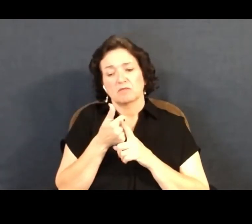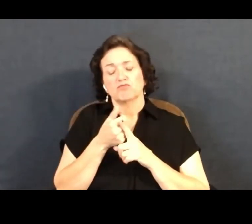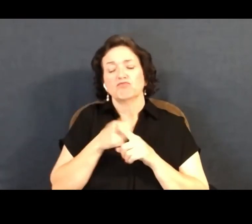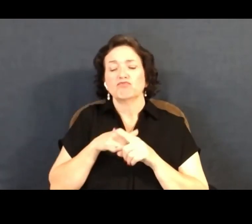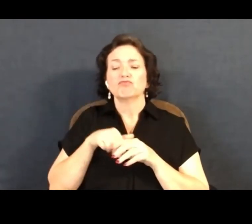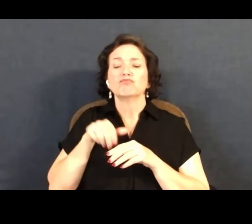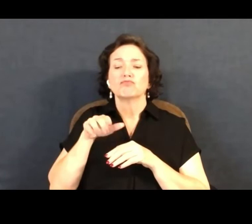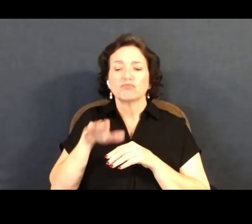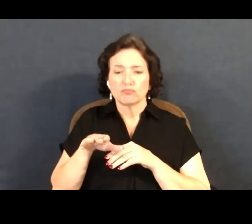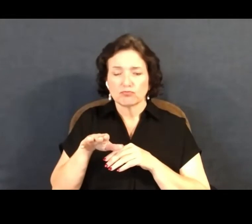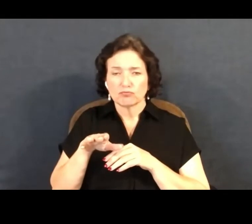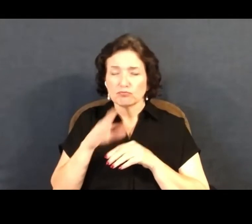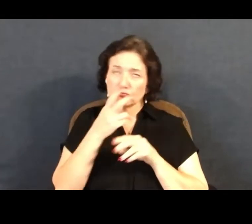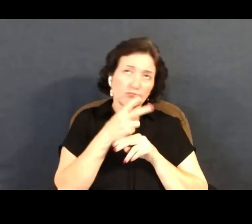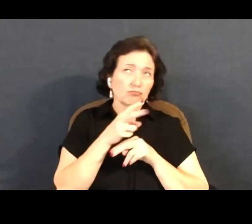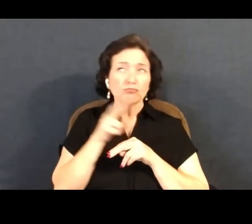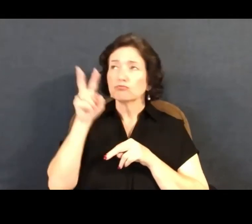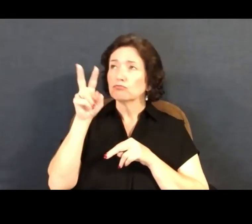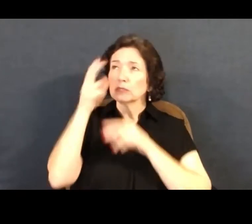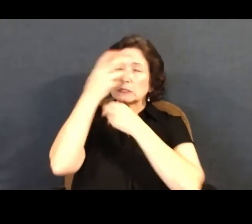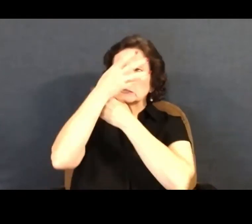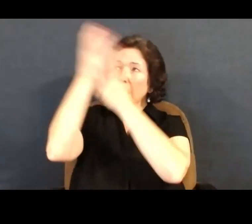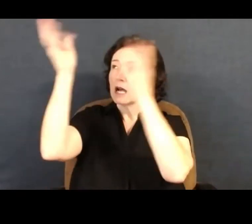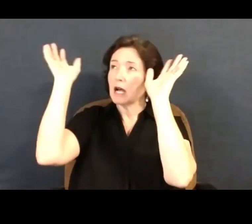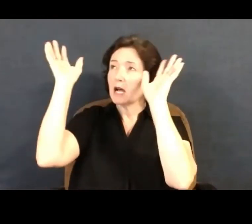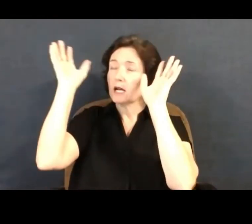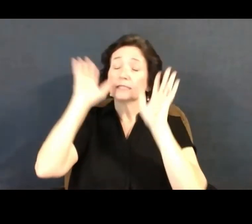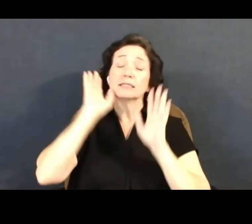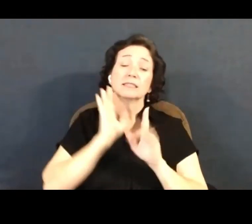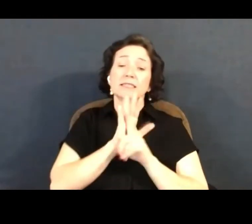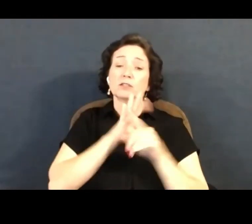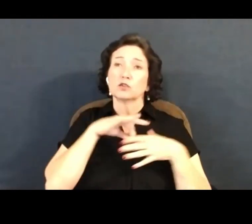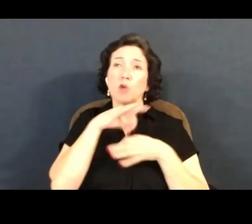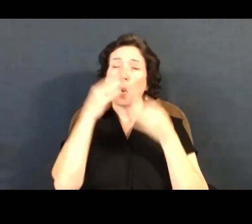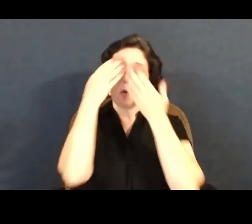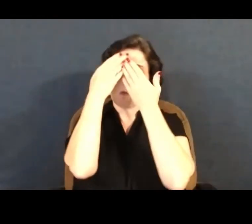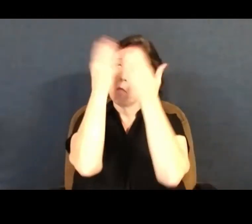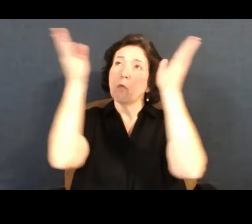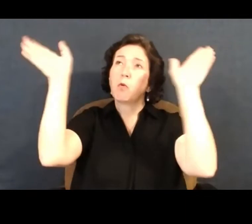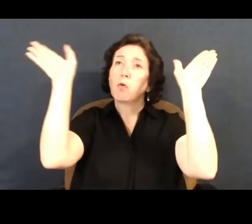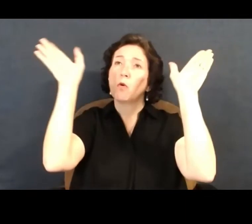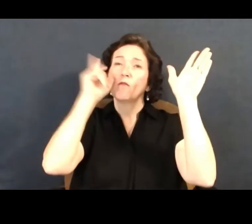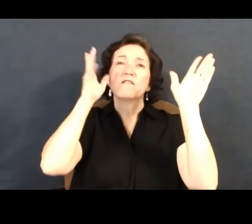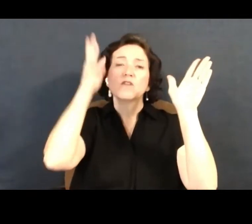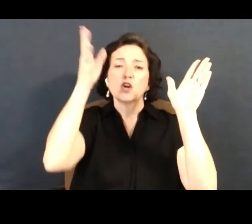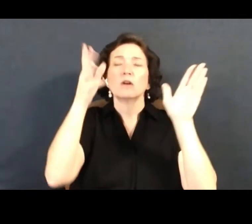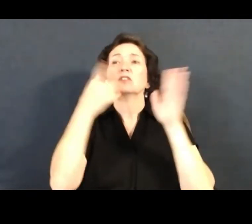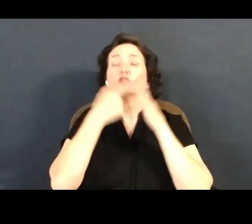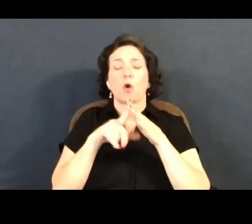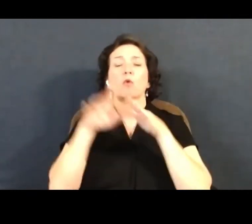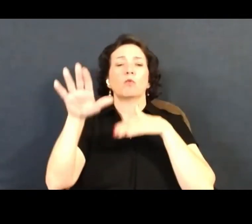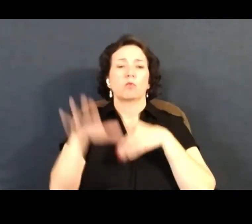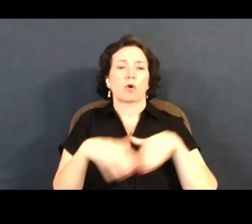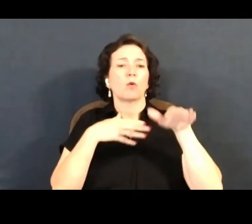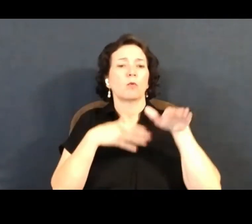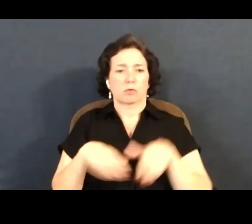his face to the sky, and his soul to the future, and he began to walk. He